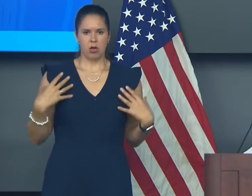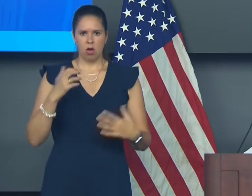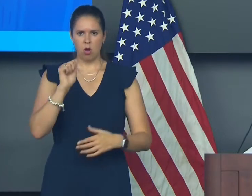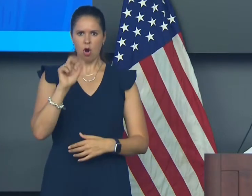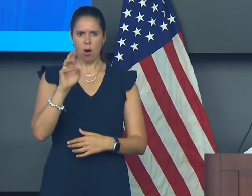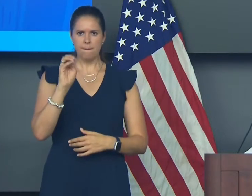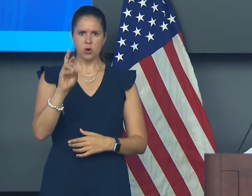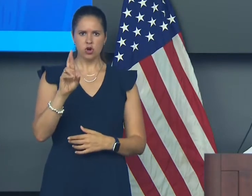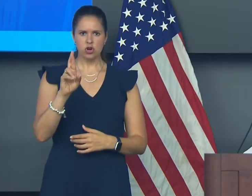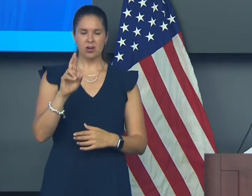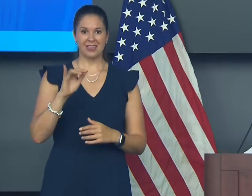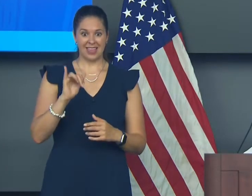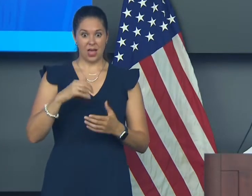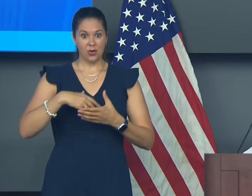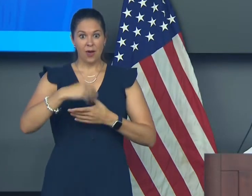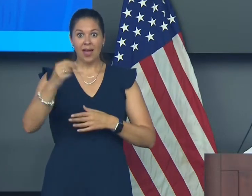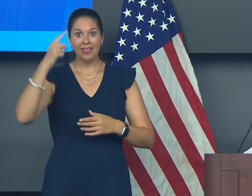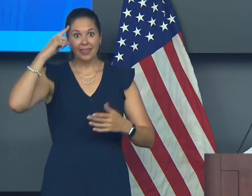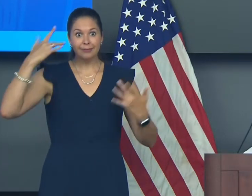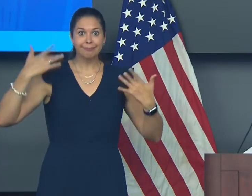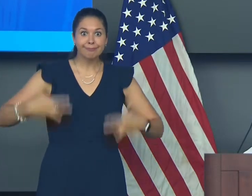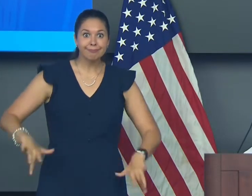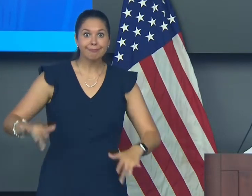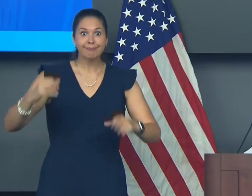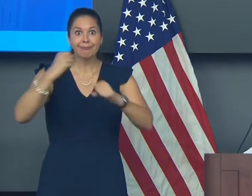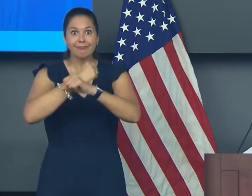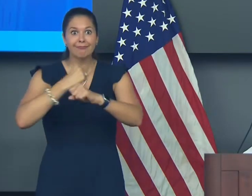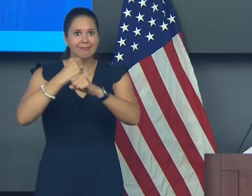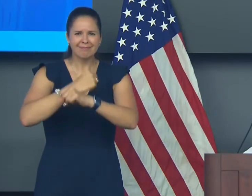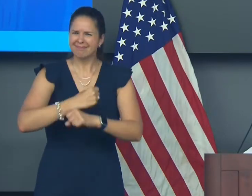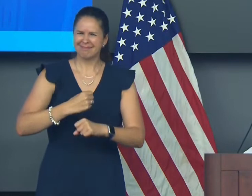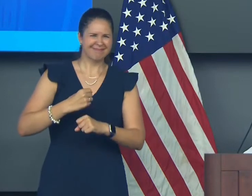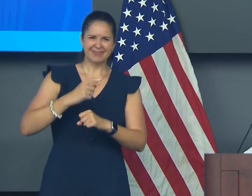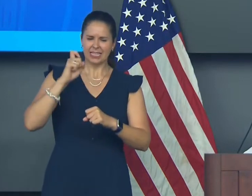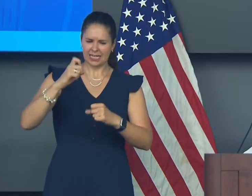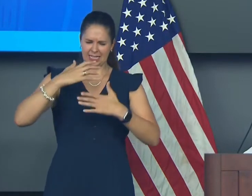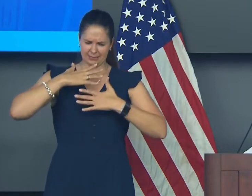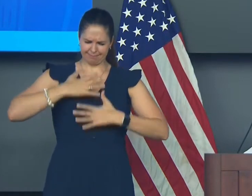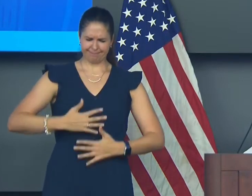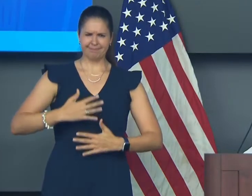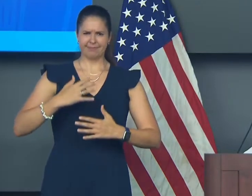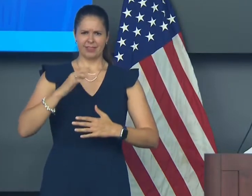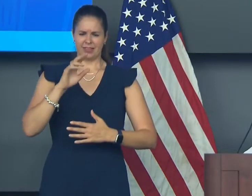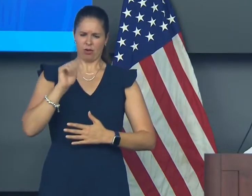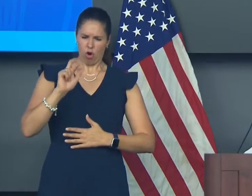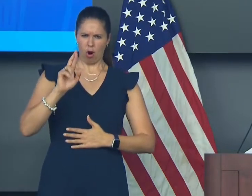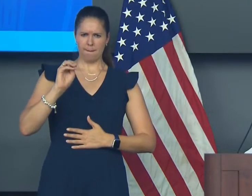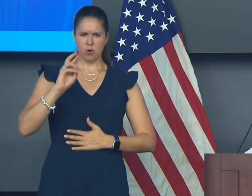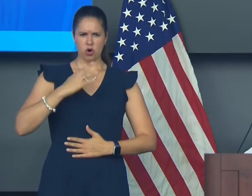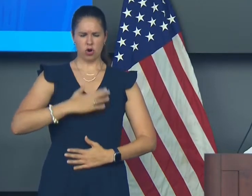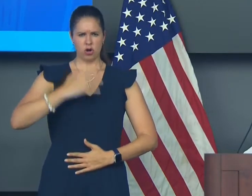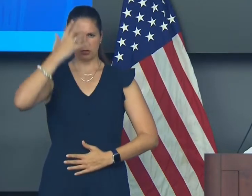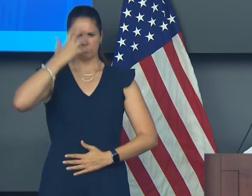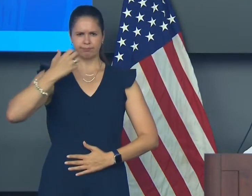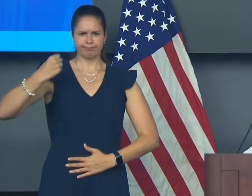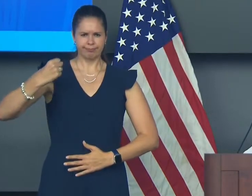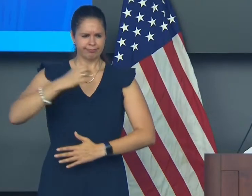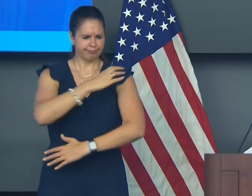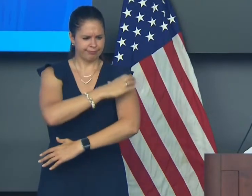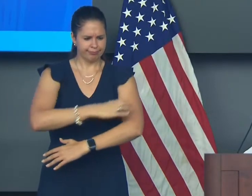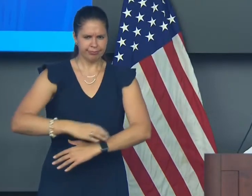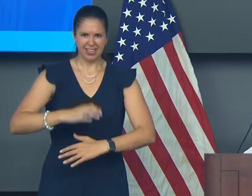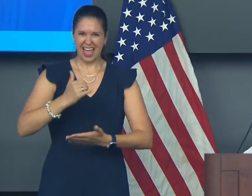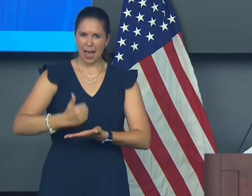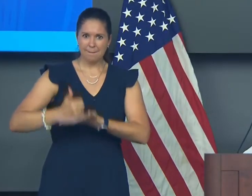armor is better than nothing. And so we have data that proves that this vaccine is effective, that it does help, and it will